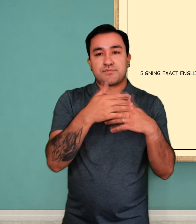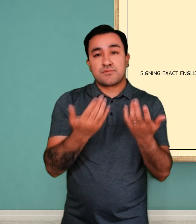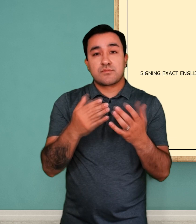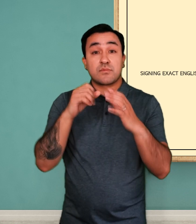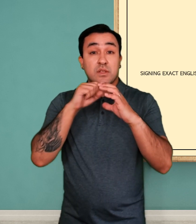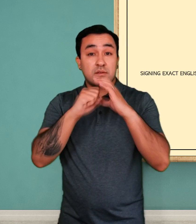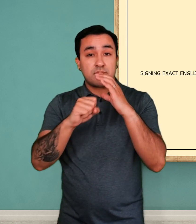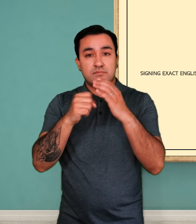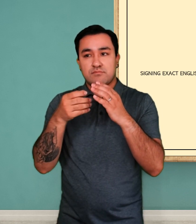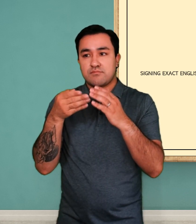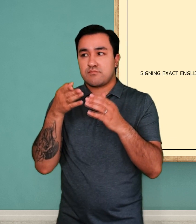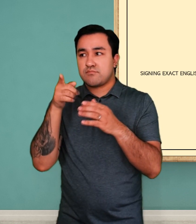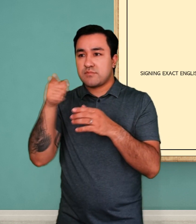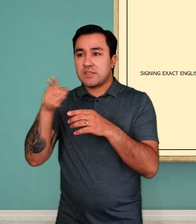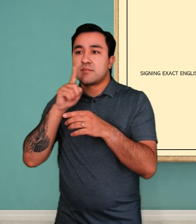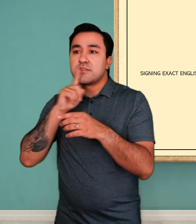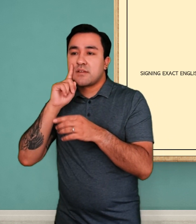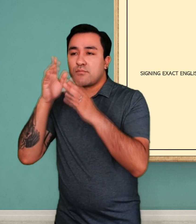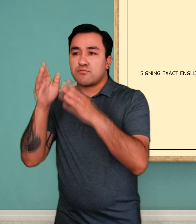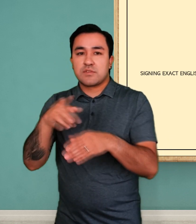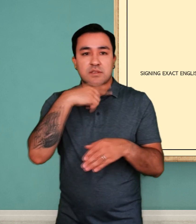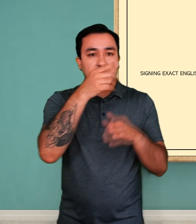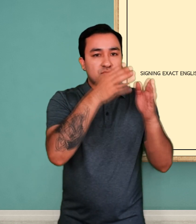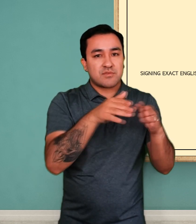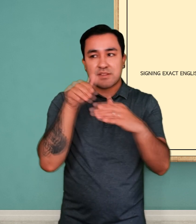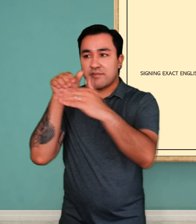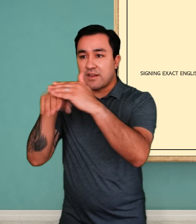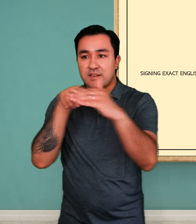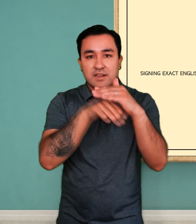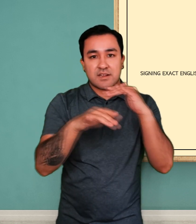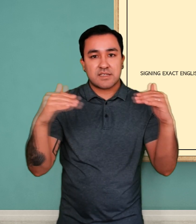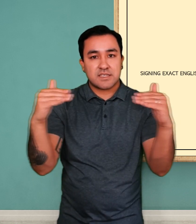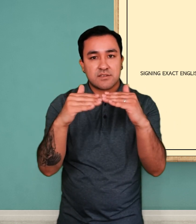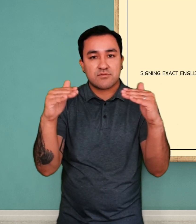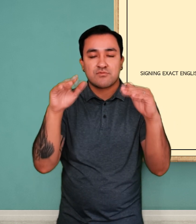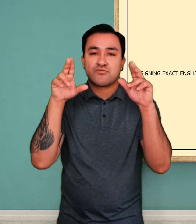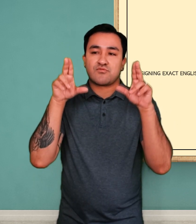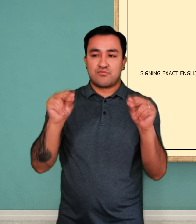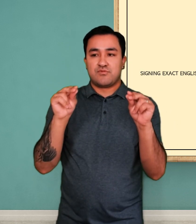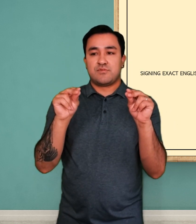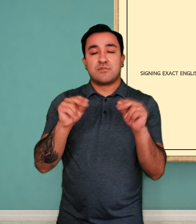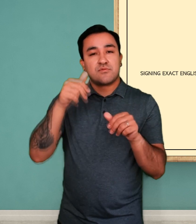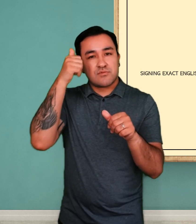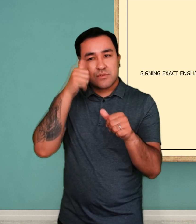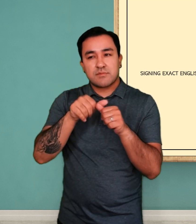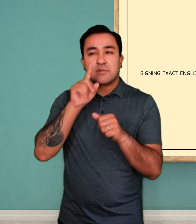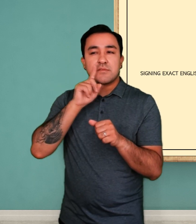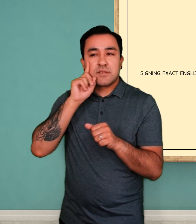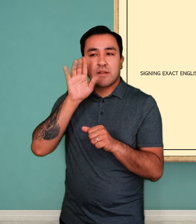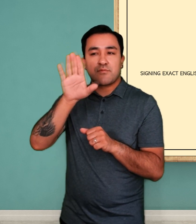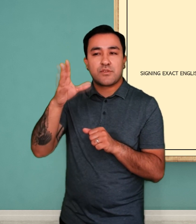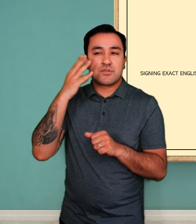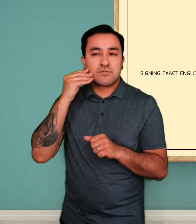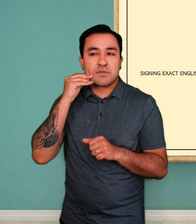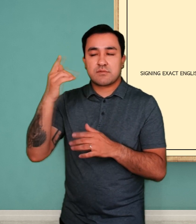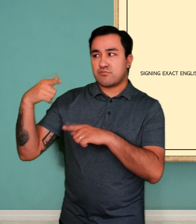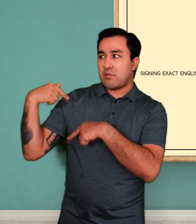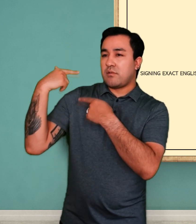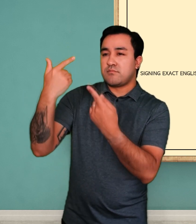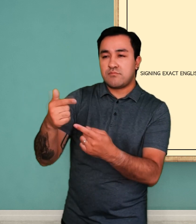equal access? No. We need to remember the deaf experience is one of exclusion and being overlooked.